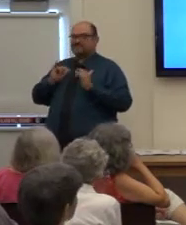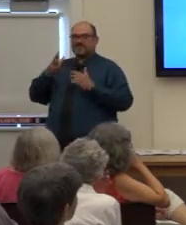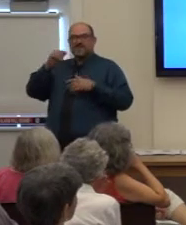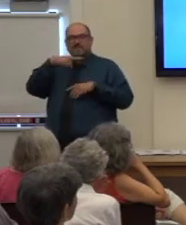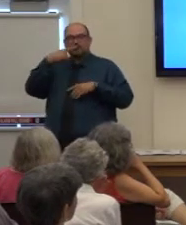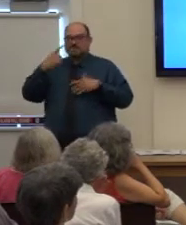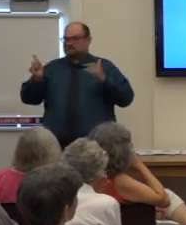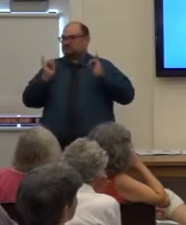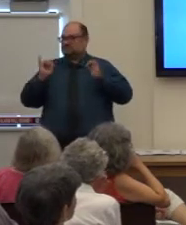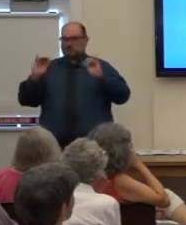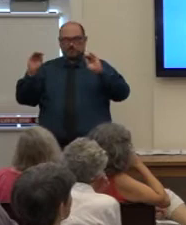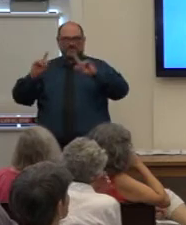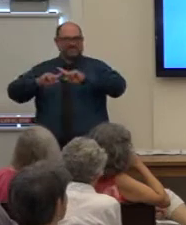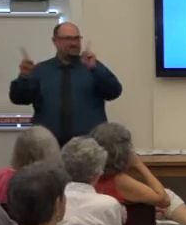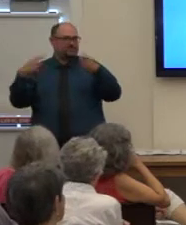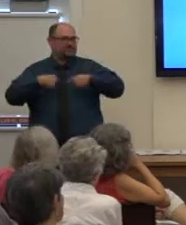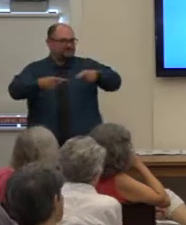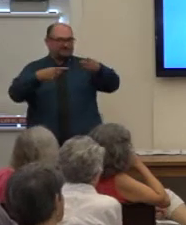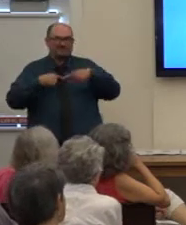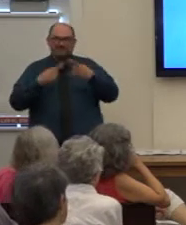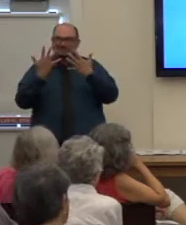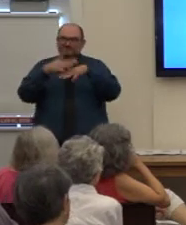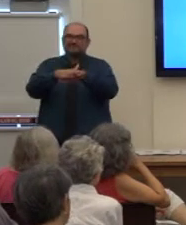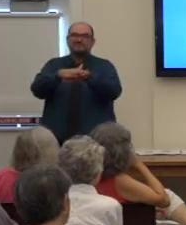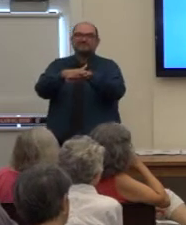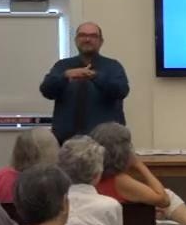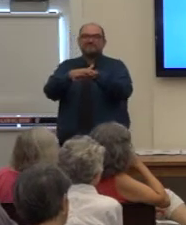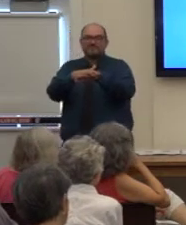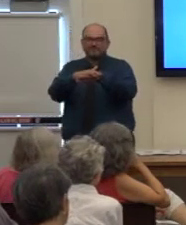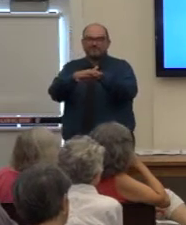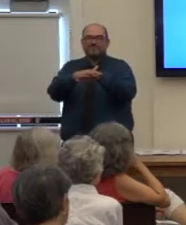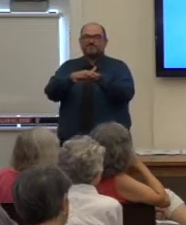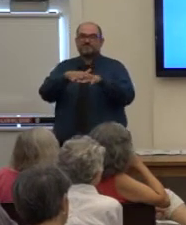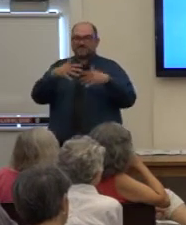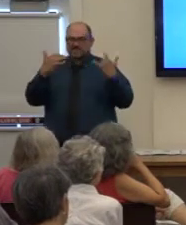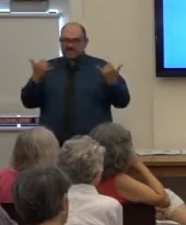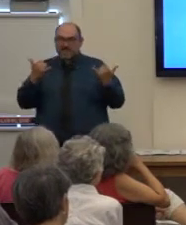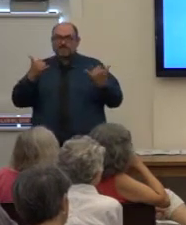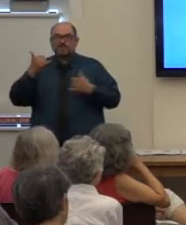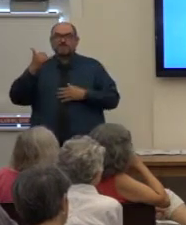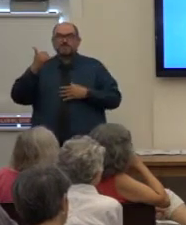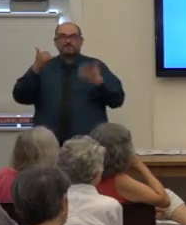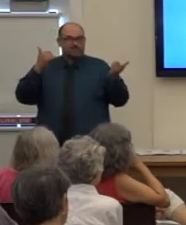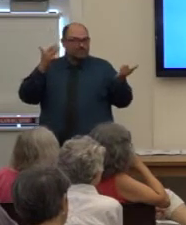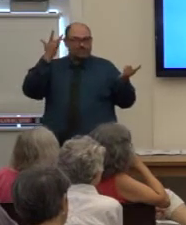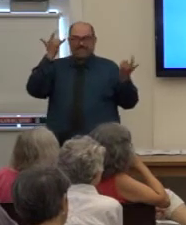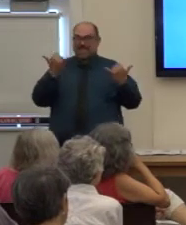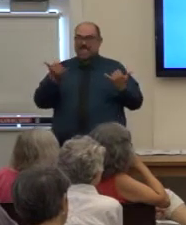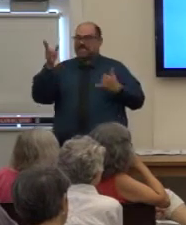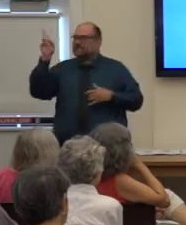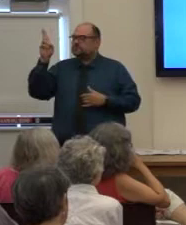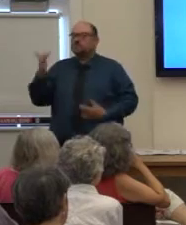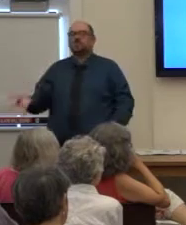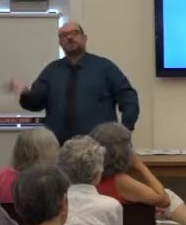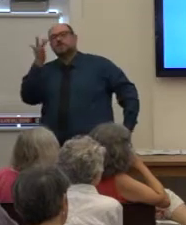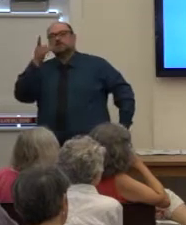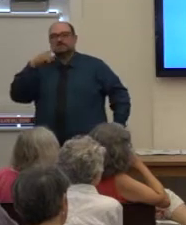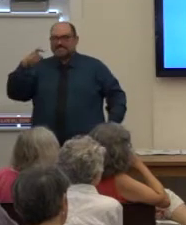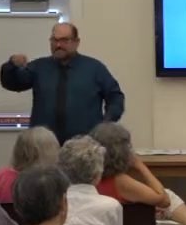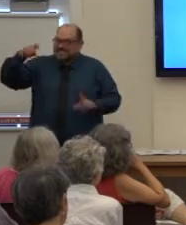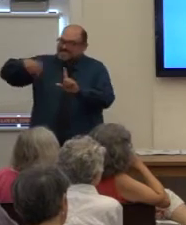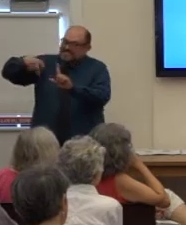else, frustrating as it is for us historians that they didn't, we can smile perhaps a little bit at the reason